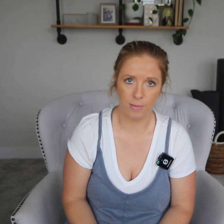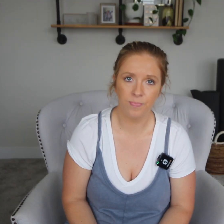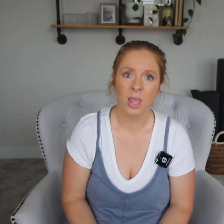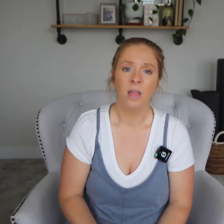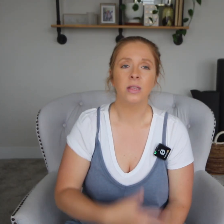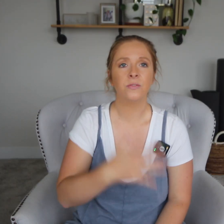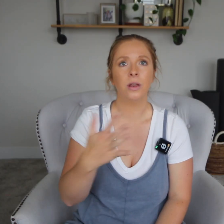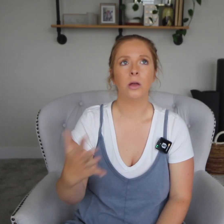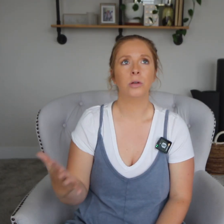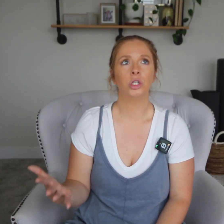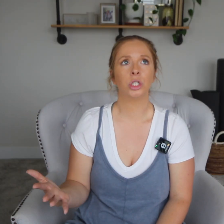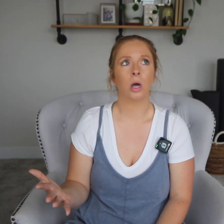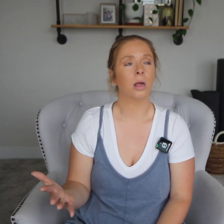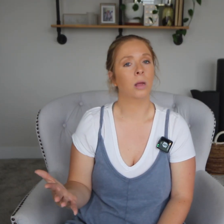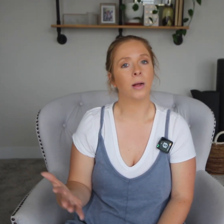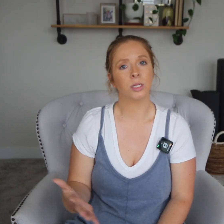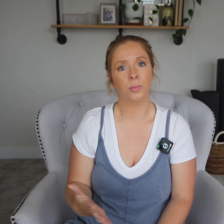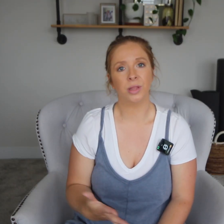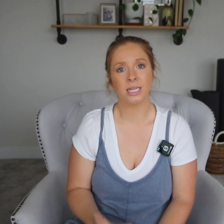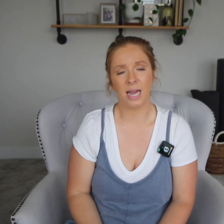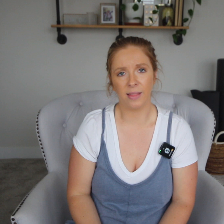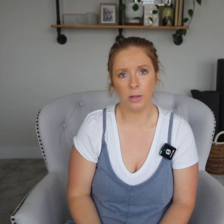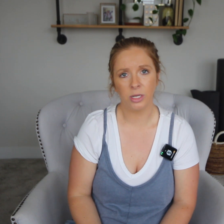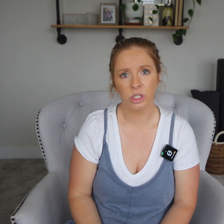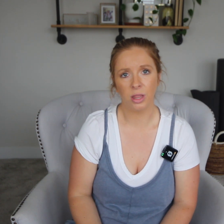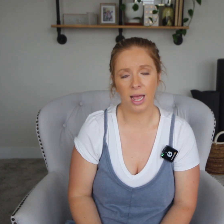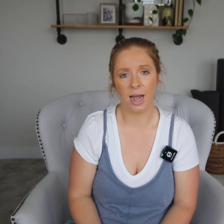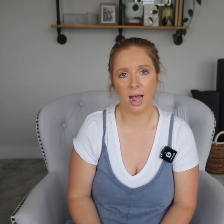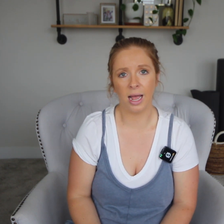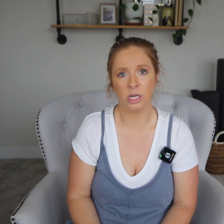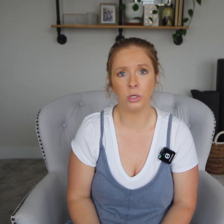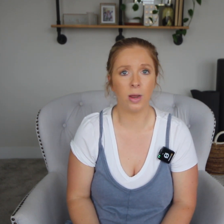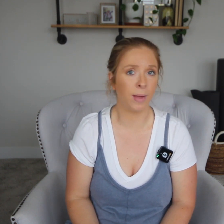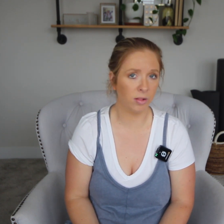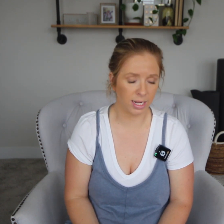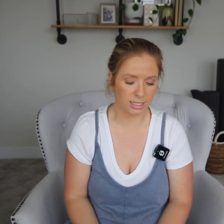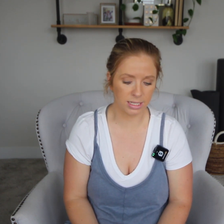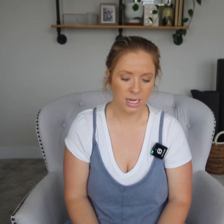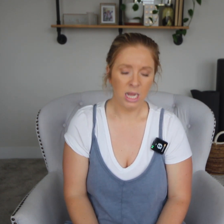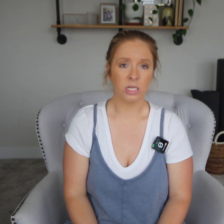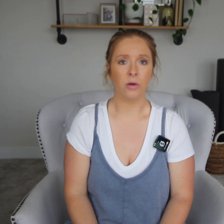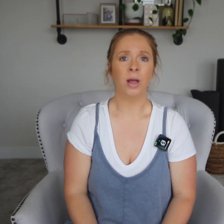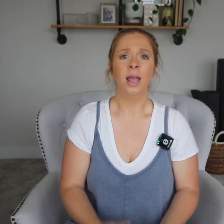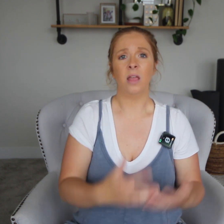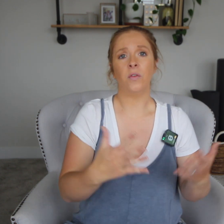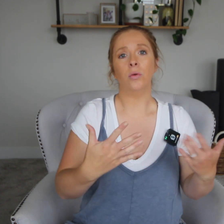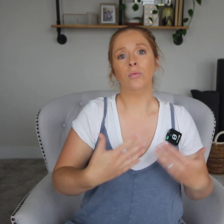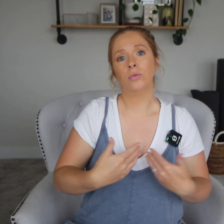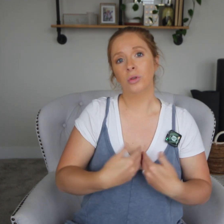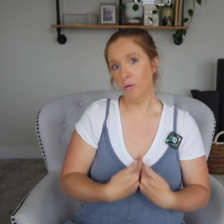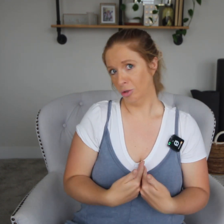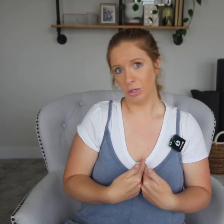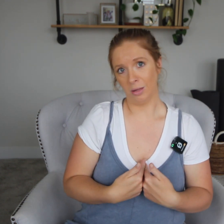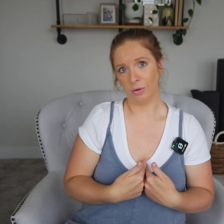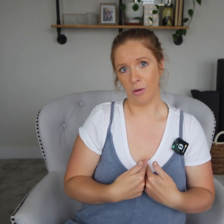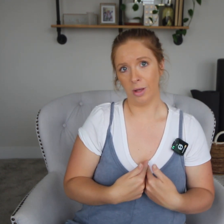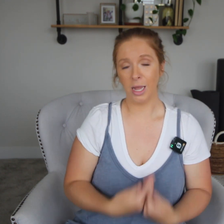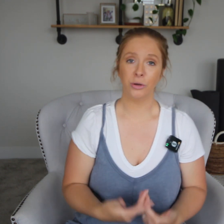am, this video is just talking about some of the sign language that I do in my classes. So if you don't do toddler yoga and you're